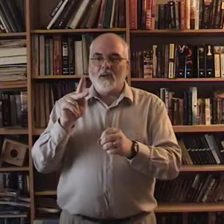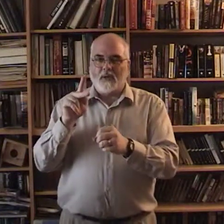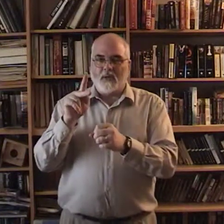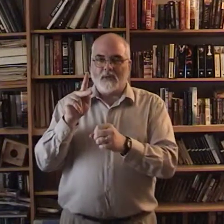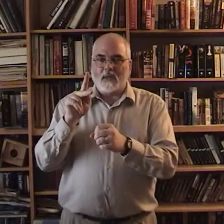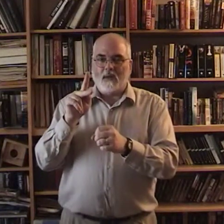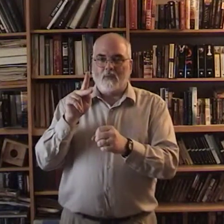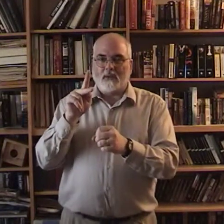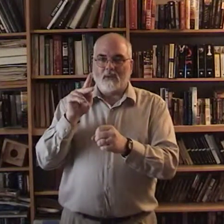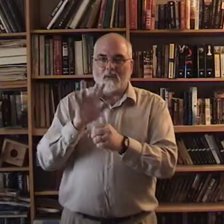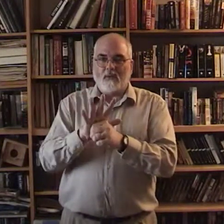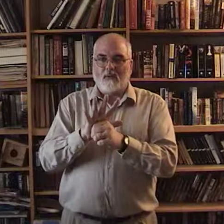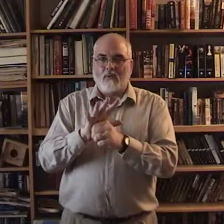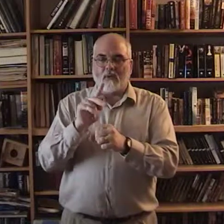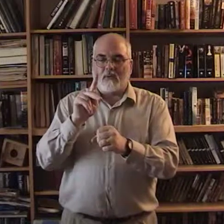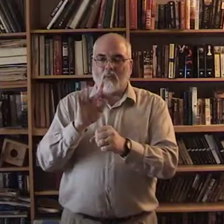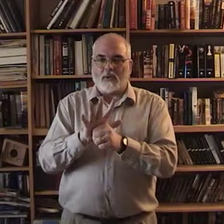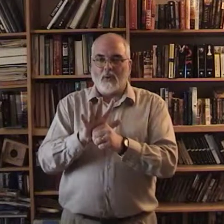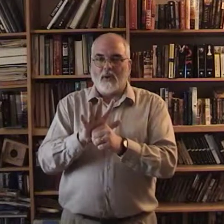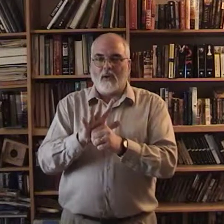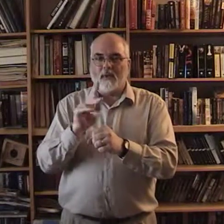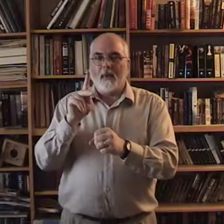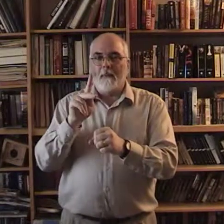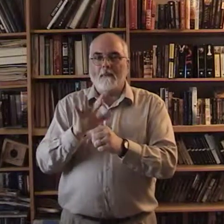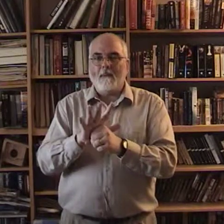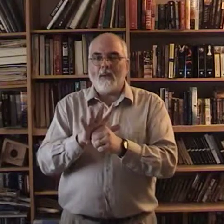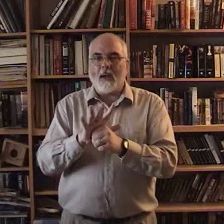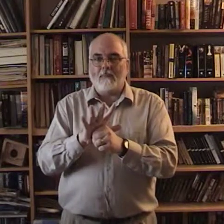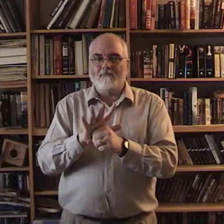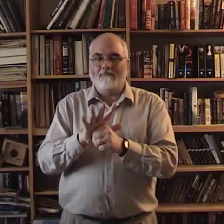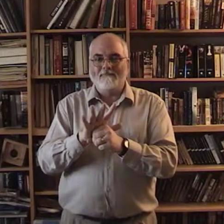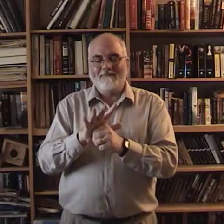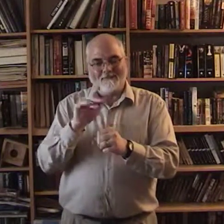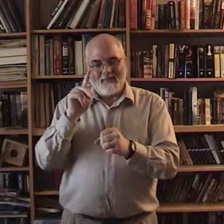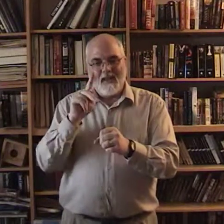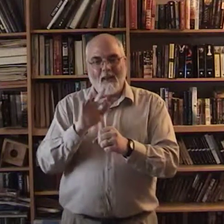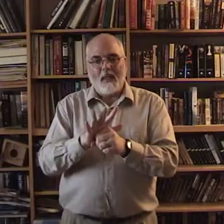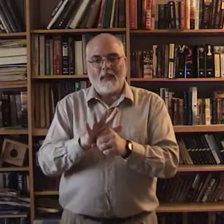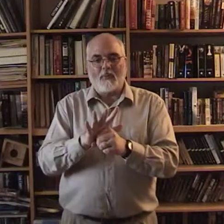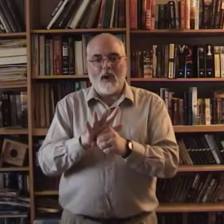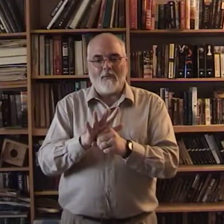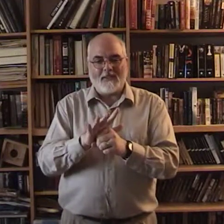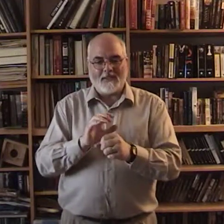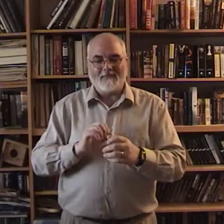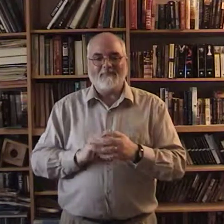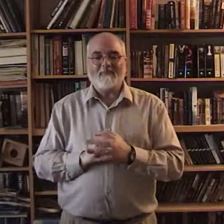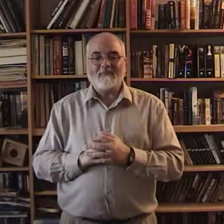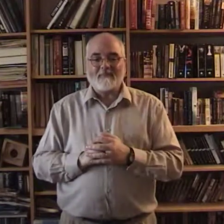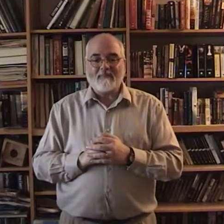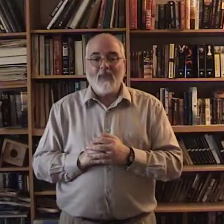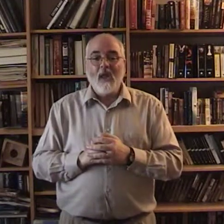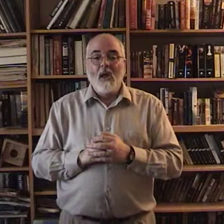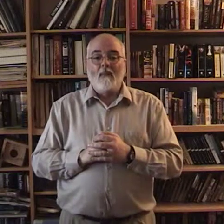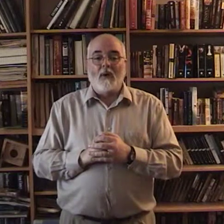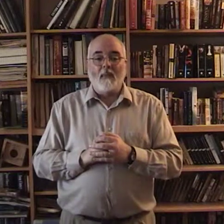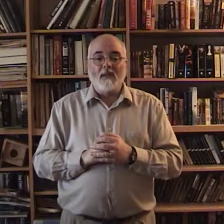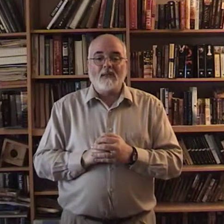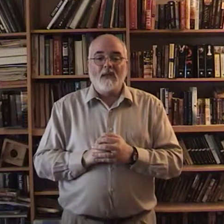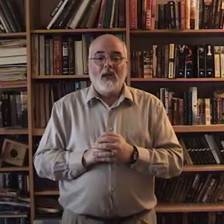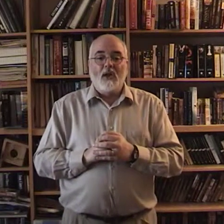so you can see what's going on there. P pop. That's promise. Promise